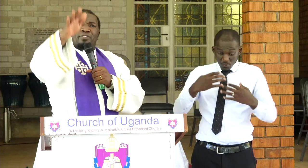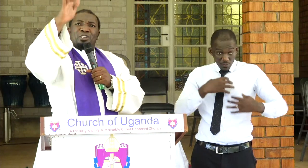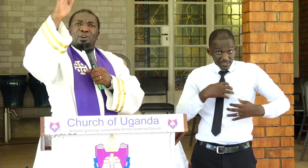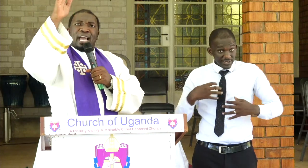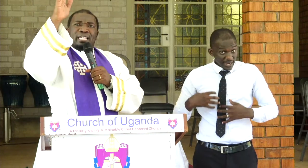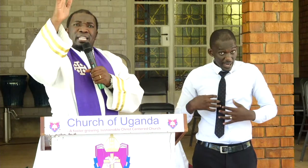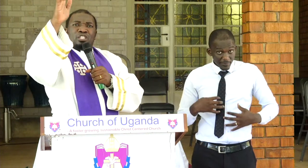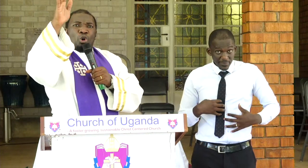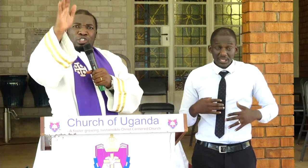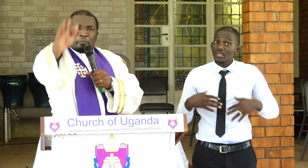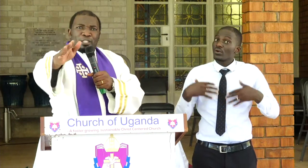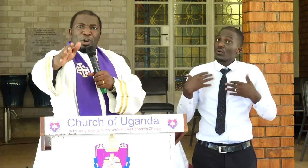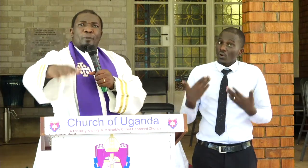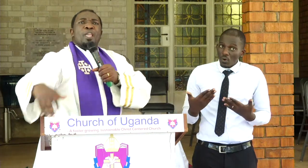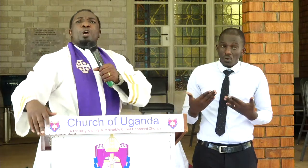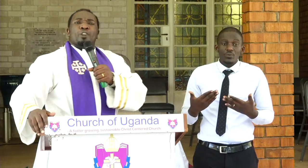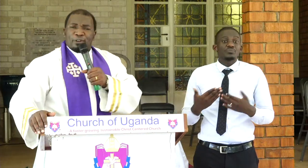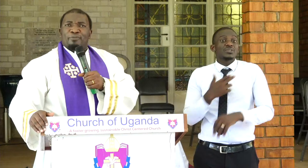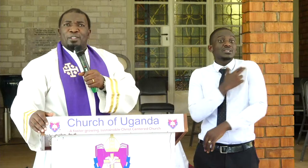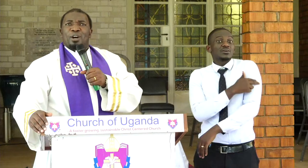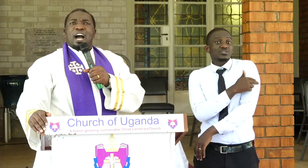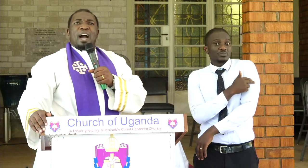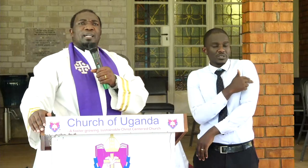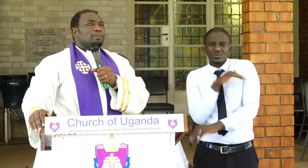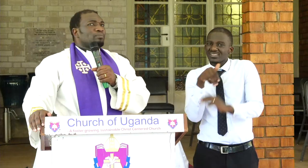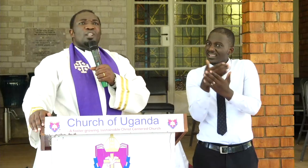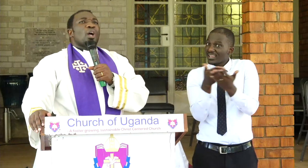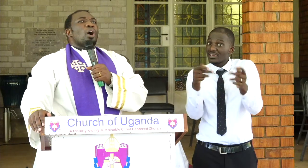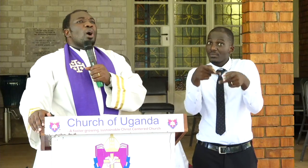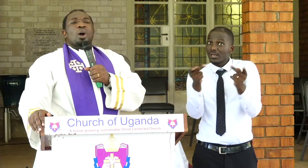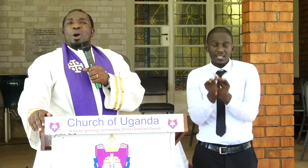or whether you are in hospital, wherever you are,